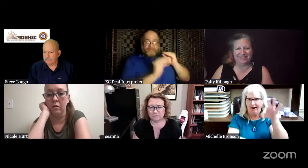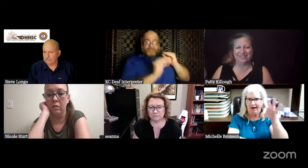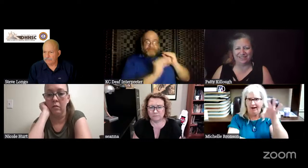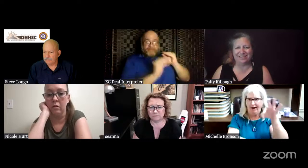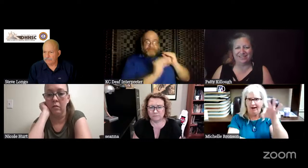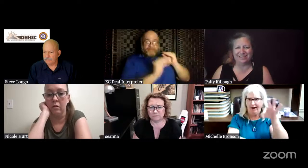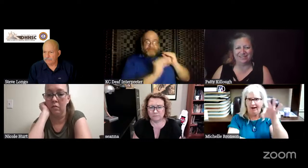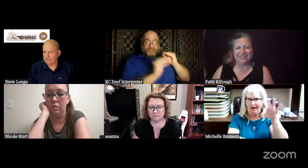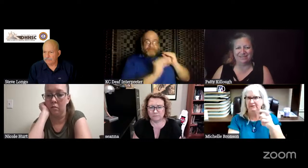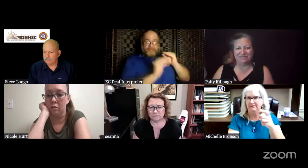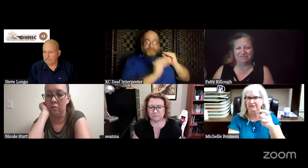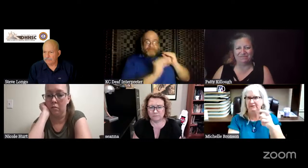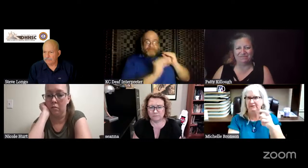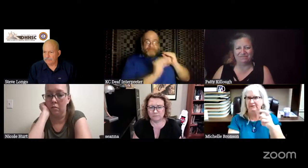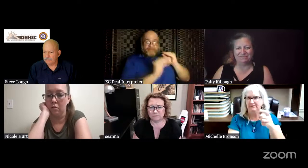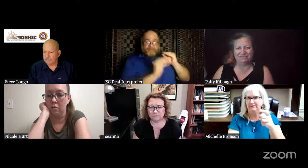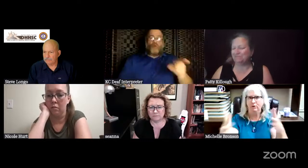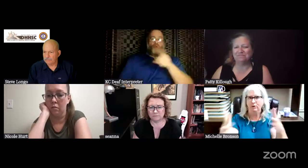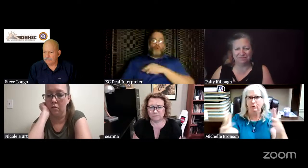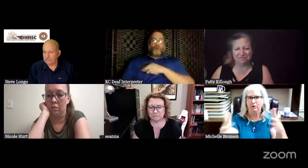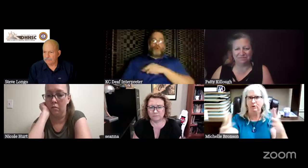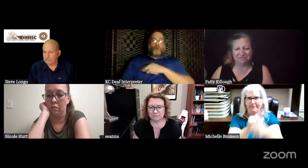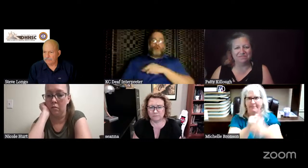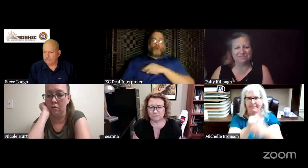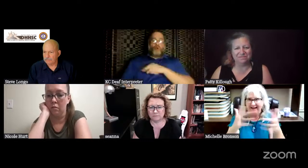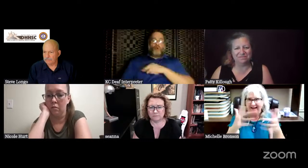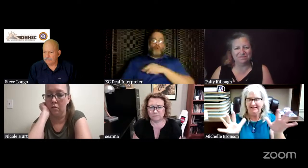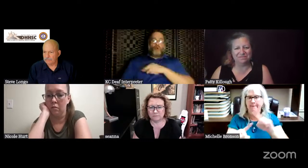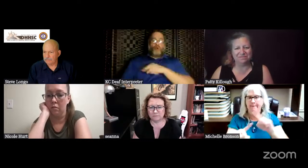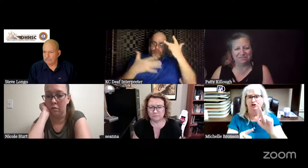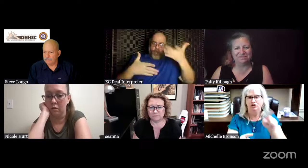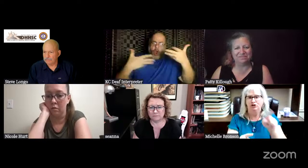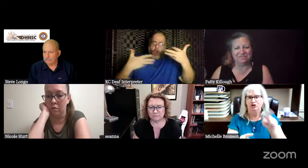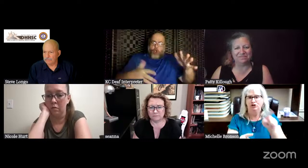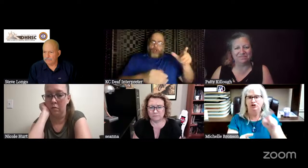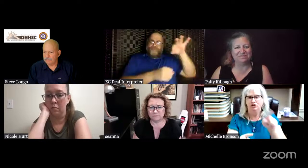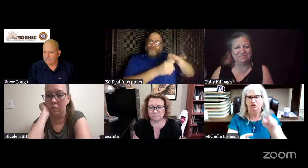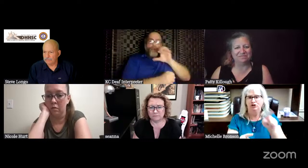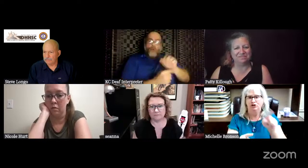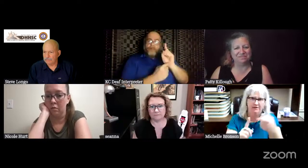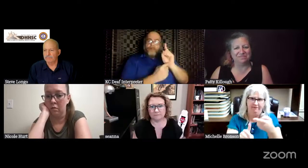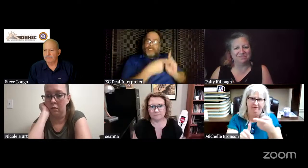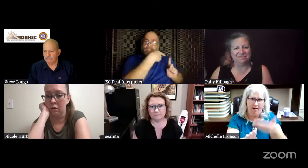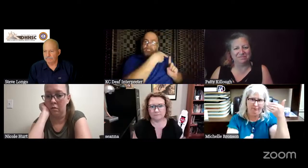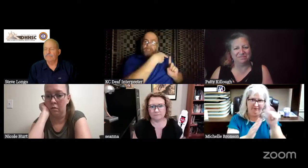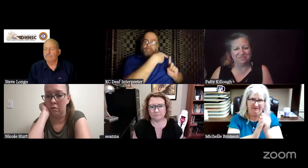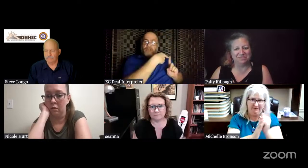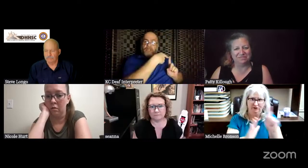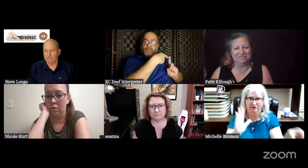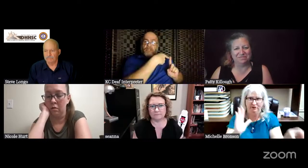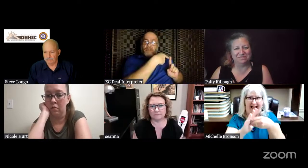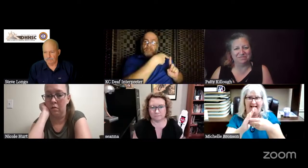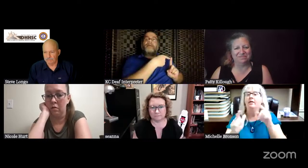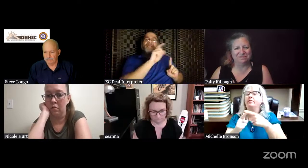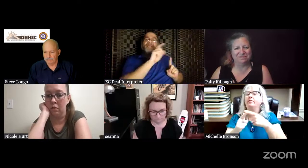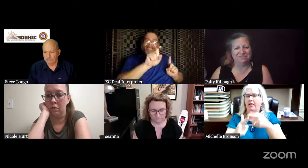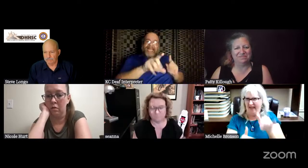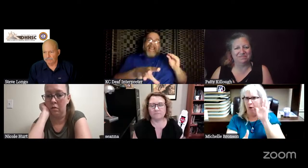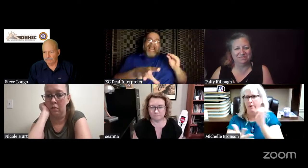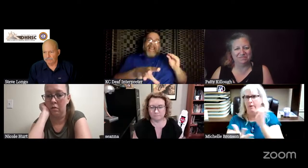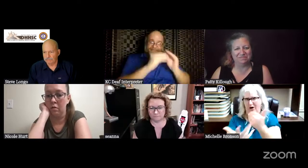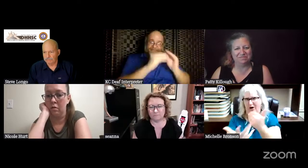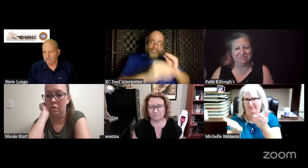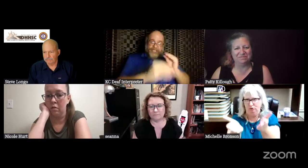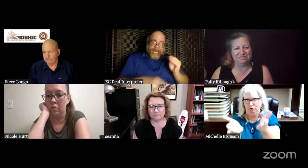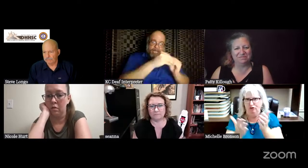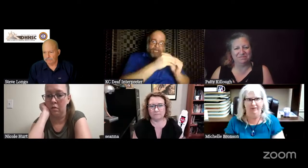that we needed to rectify the December minutes. And so that we did vote in December and that we